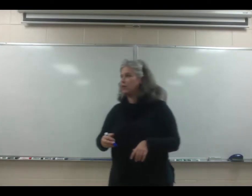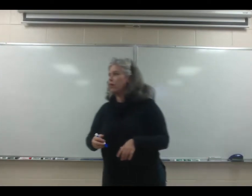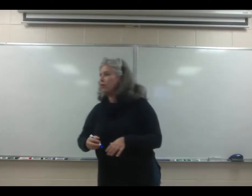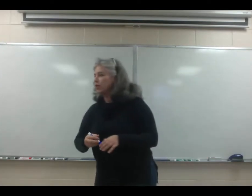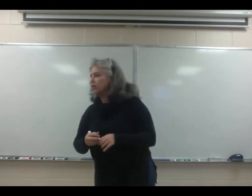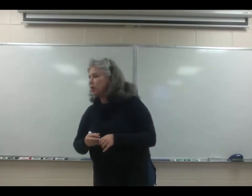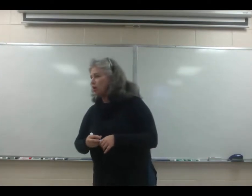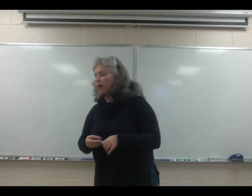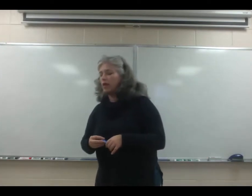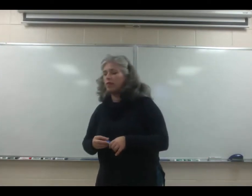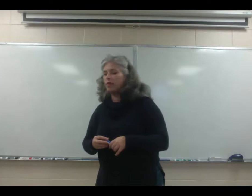that we're going to start with.